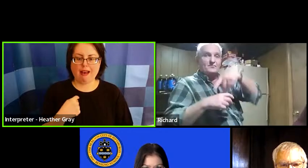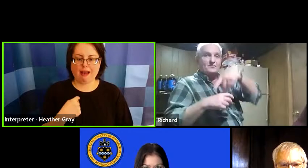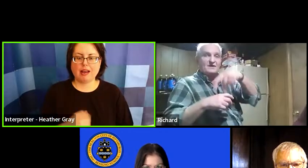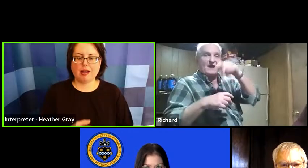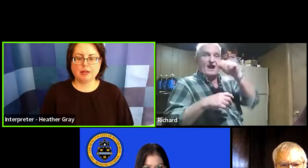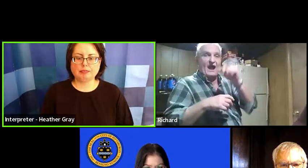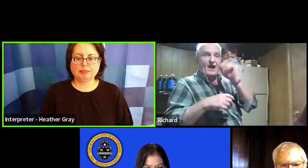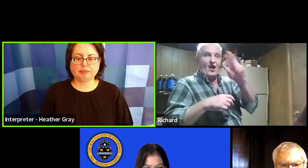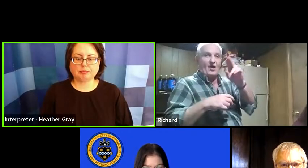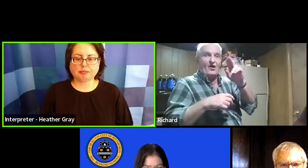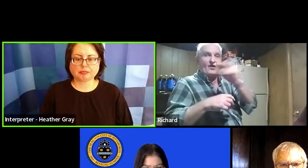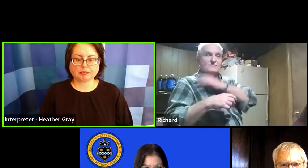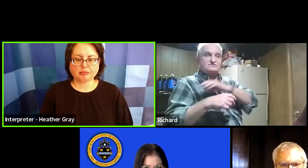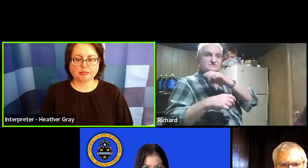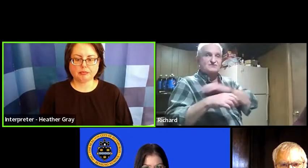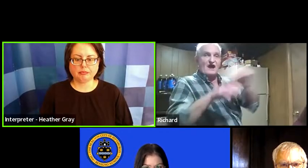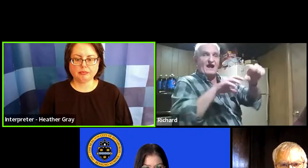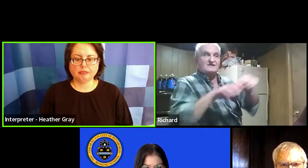He's muted.